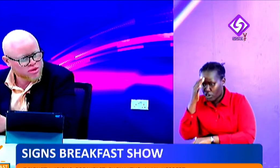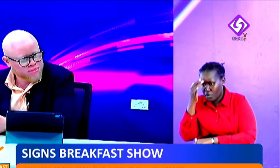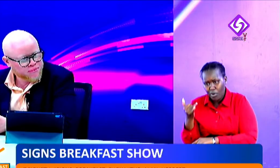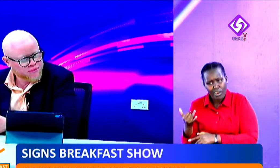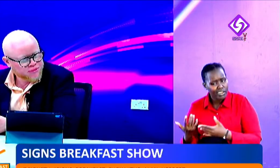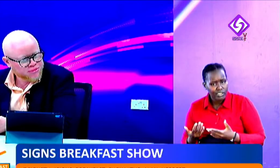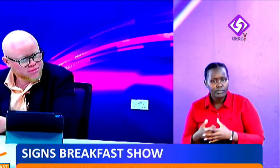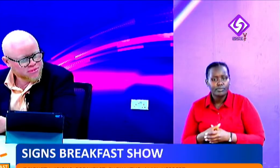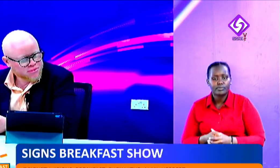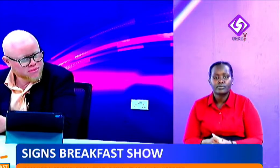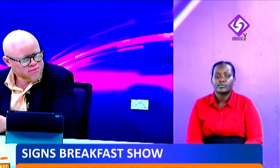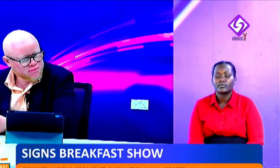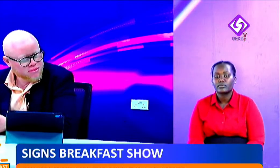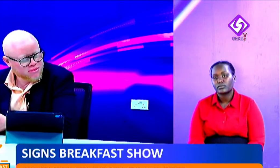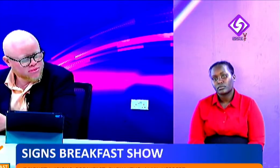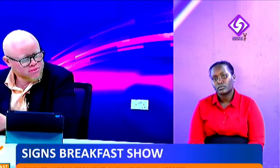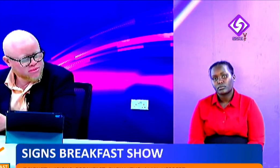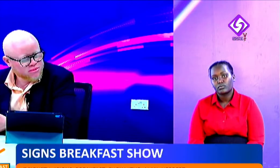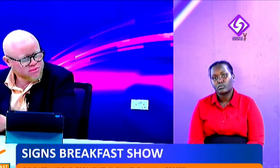round?